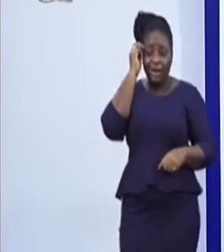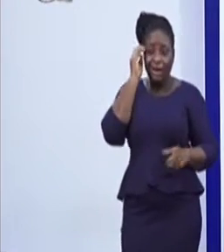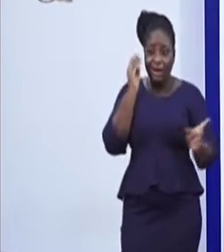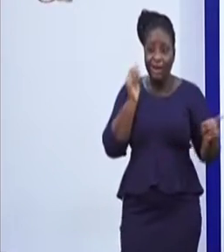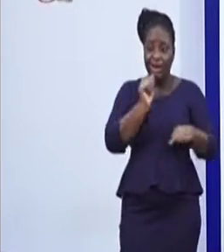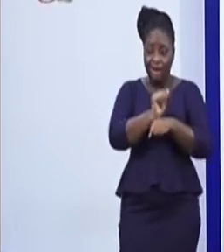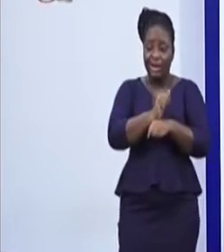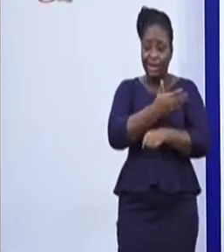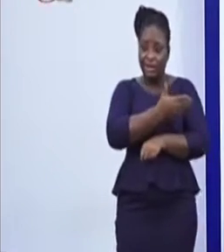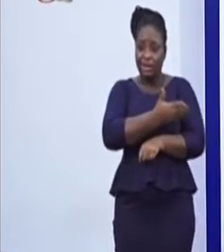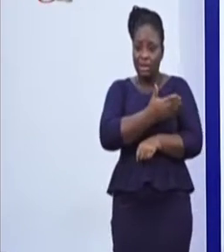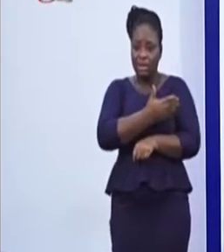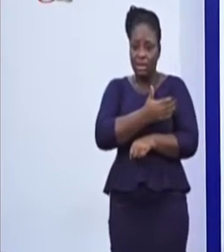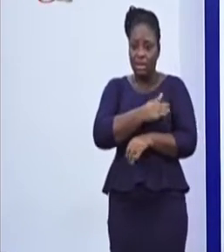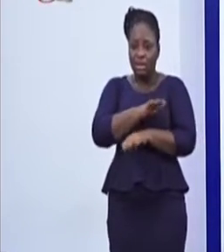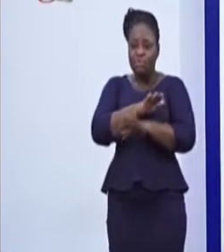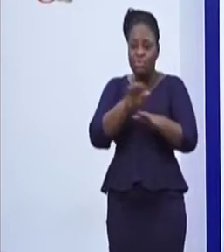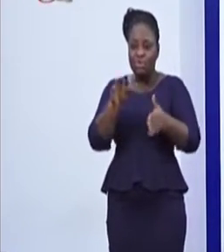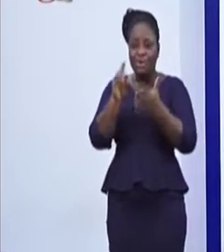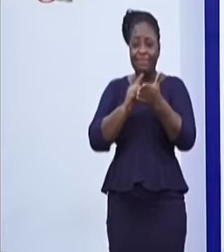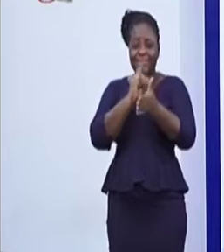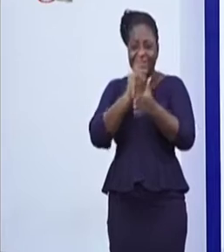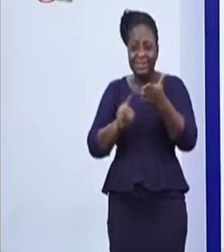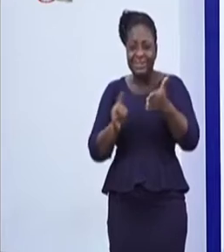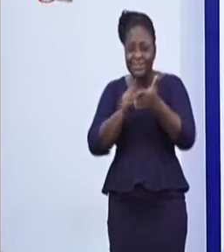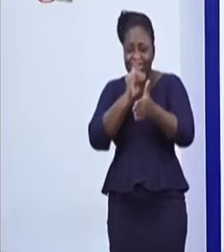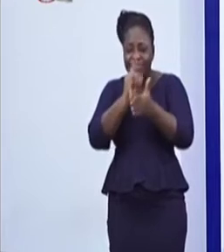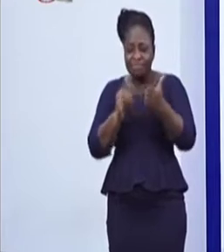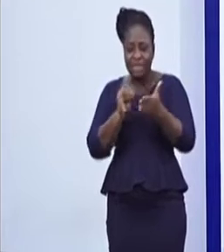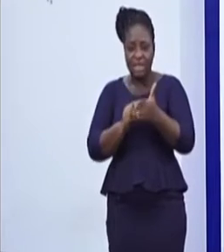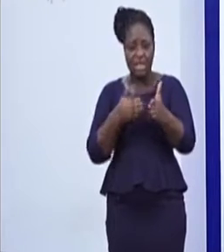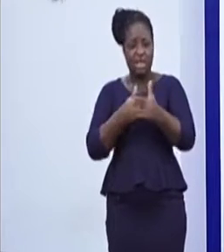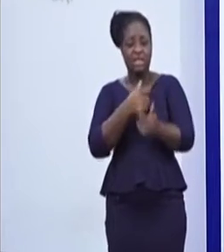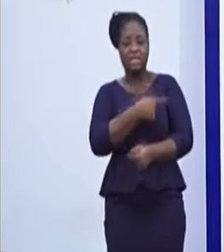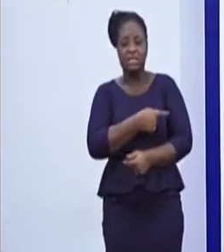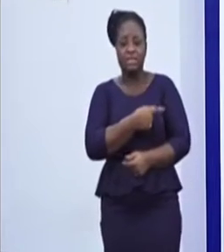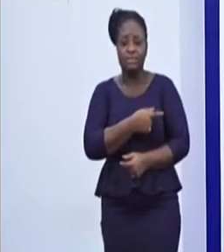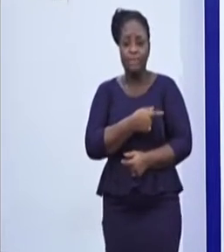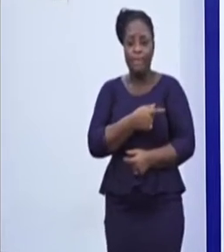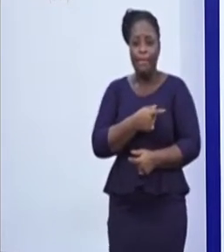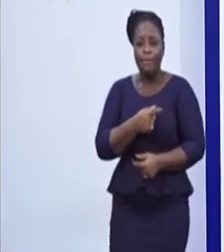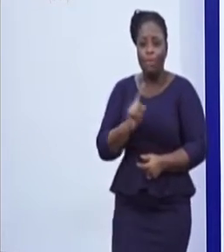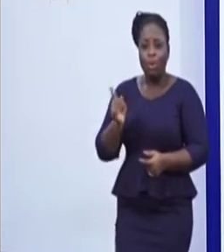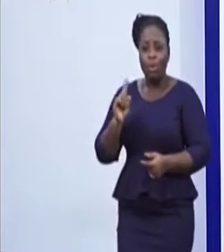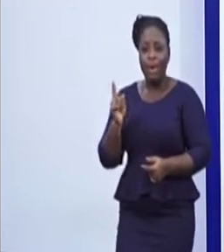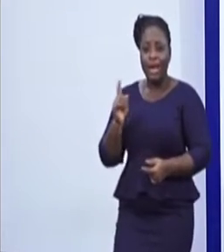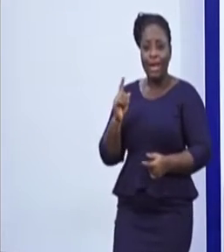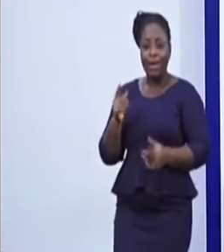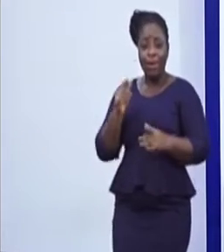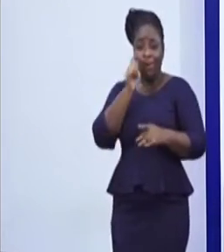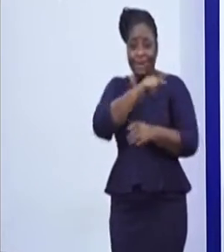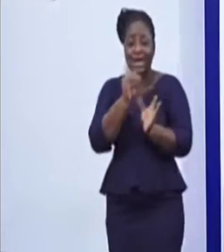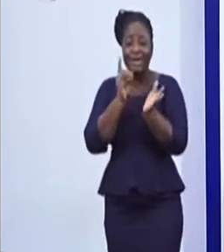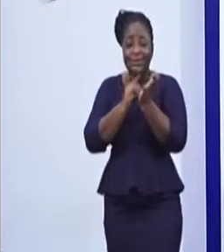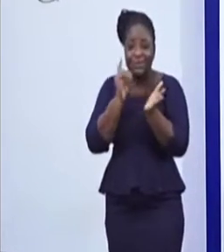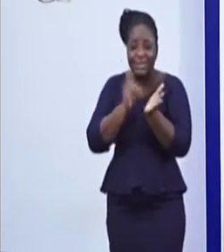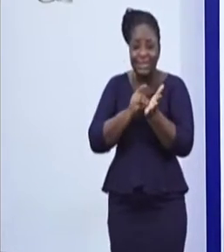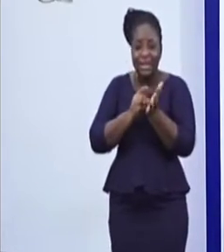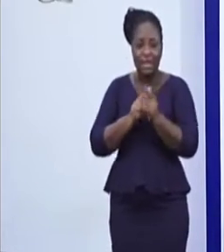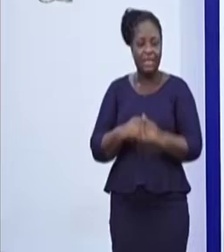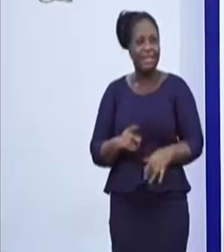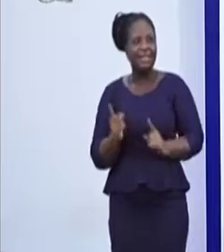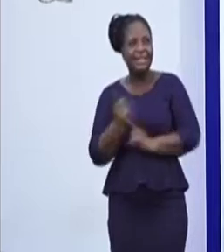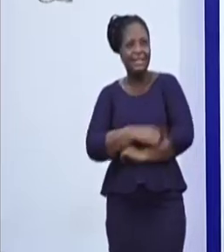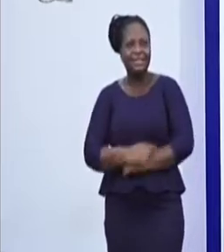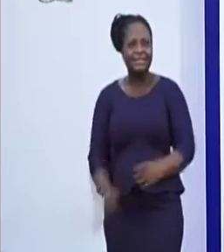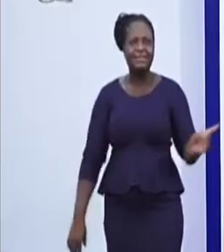is stigma emphasized or stigma as real as in mental health, where even when you are a practitioner, I remember those days